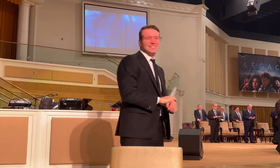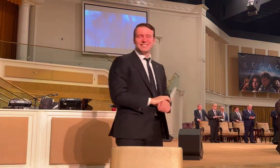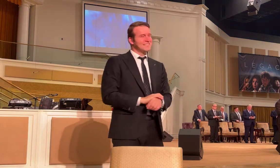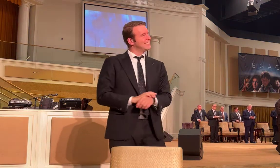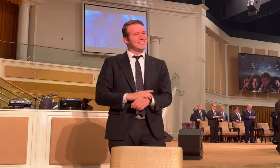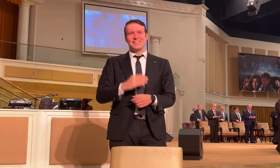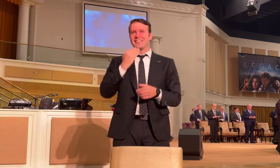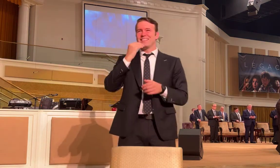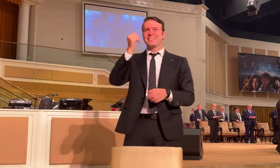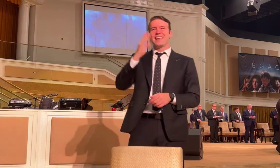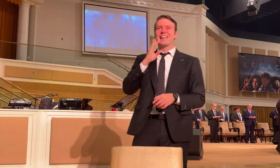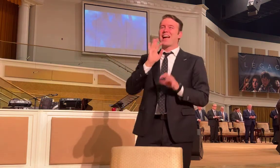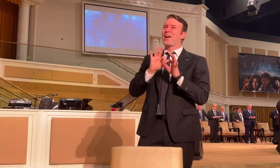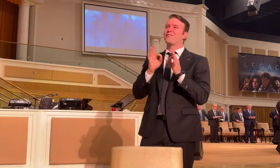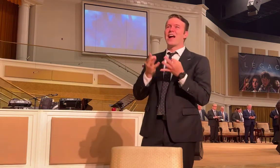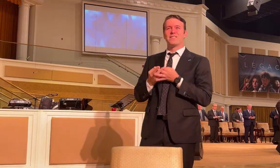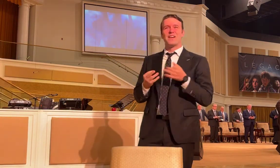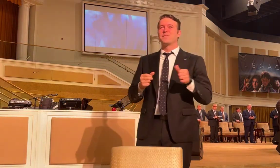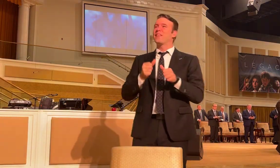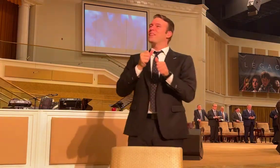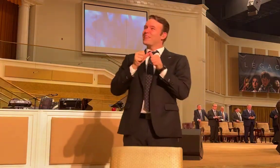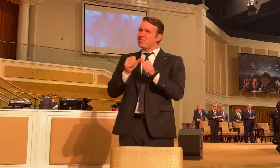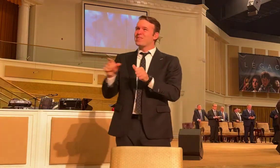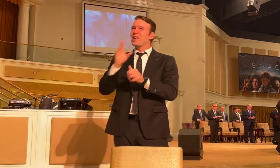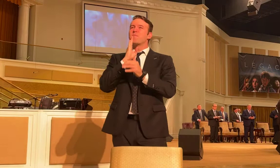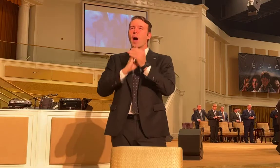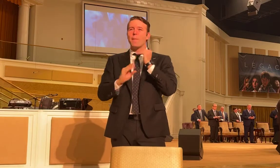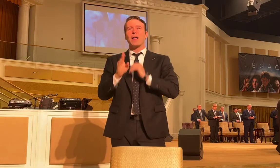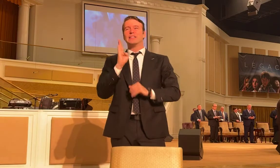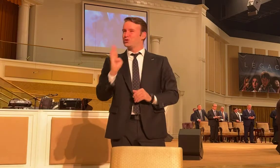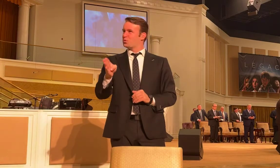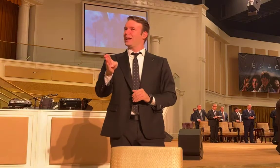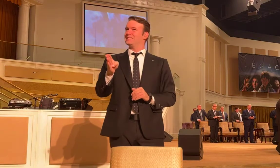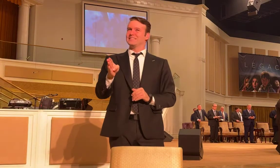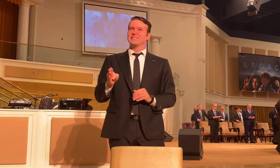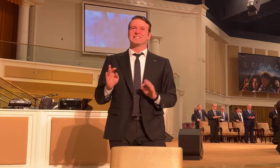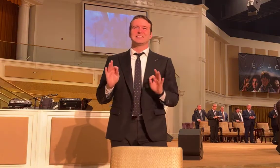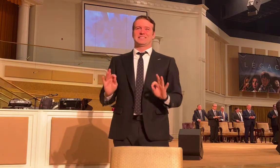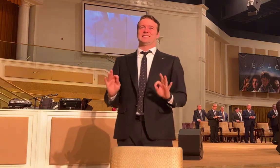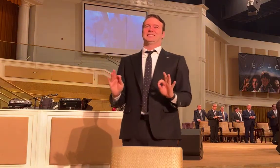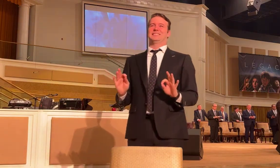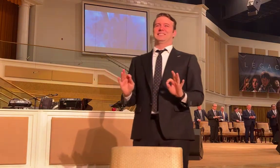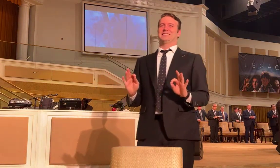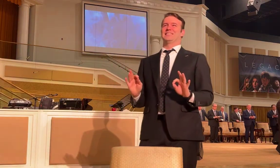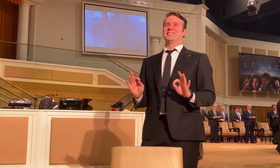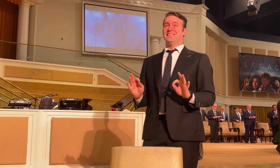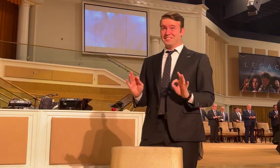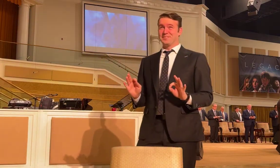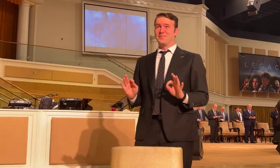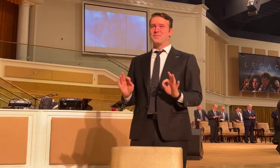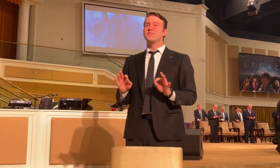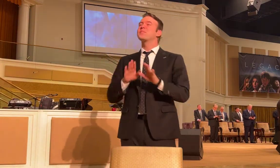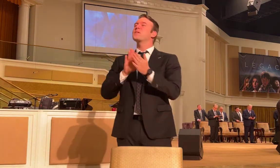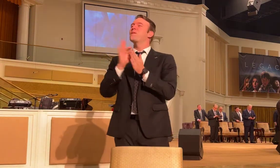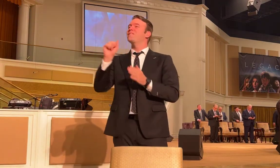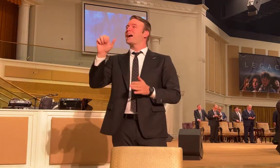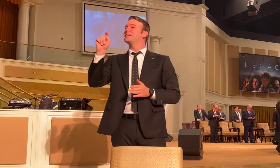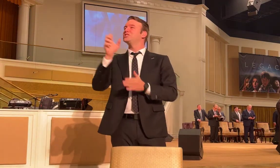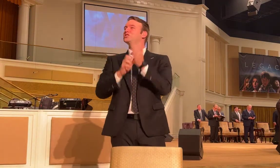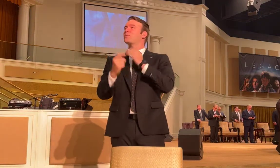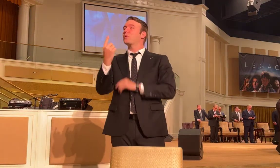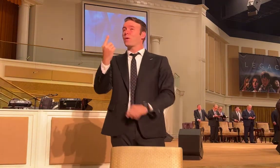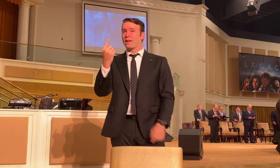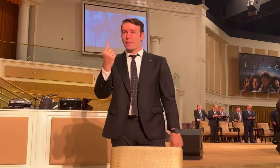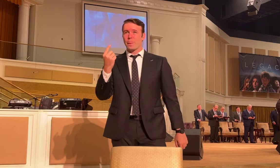Oh, thank God for family. They just keep you humble and straight. Amen. Book of Acts, chapter number